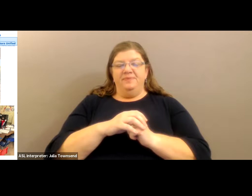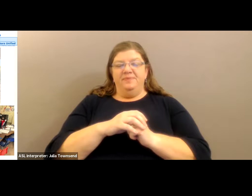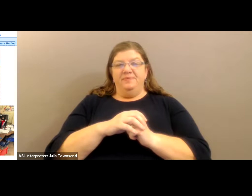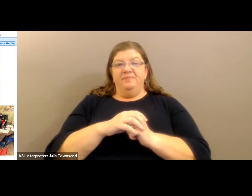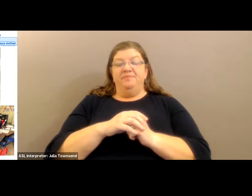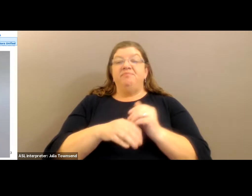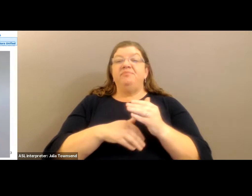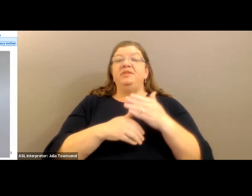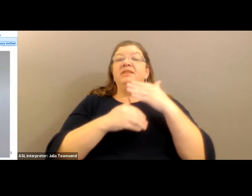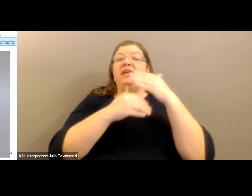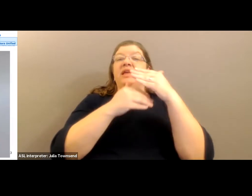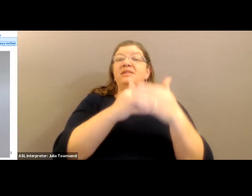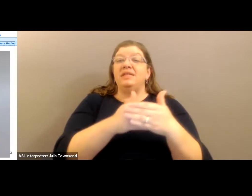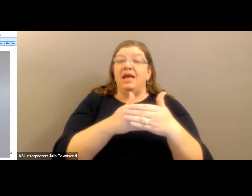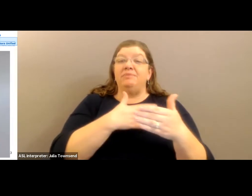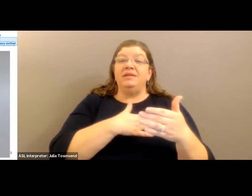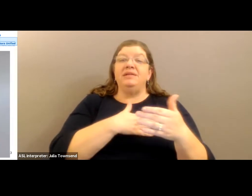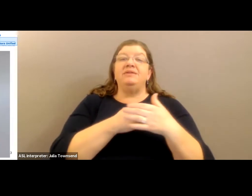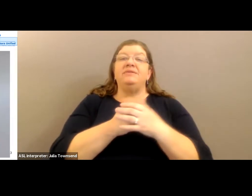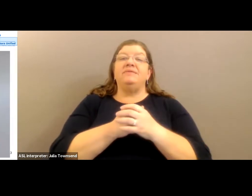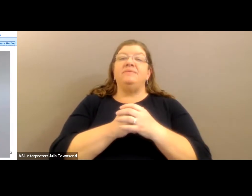Next slide, please.